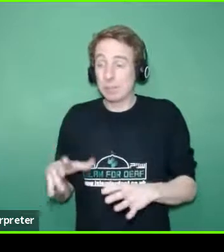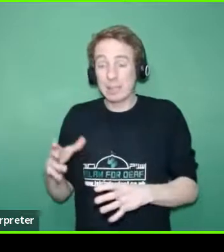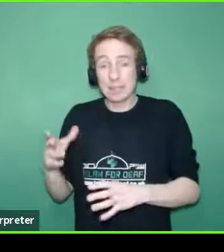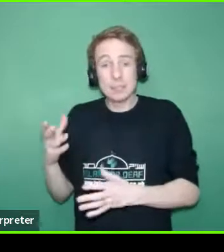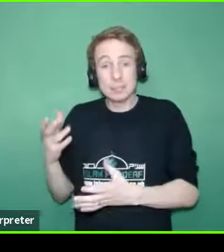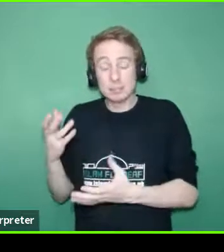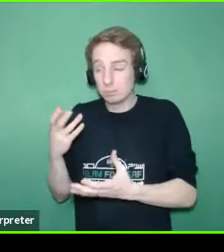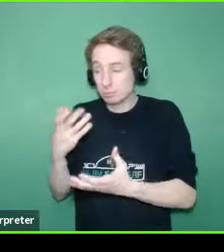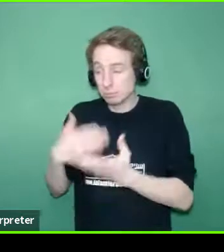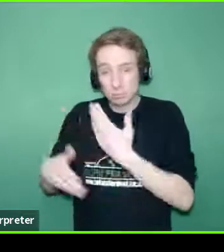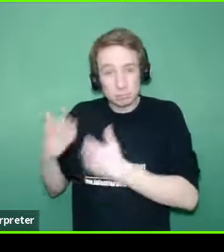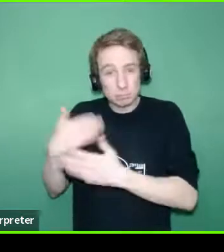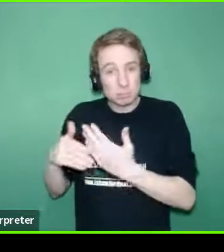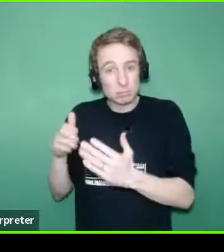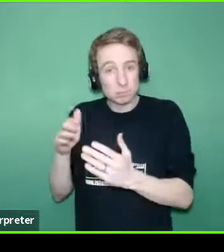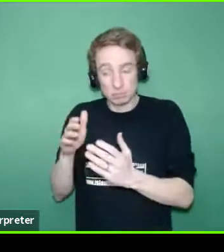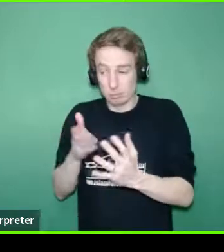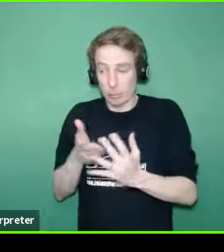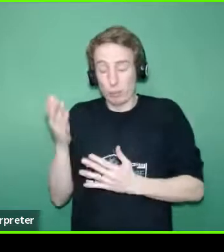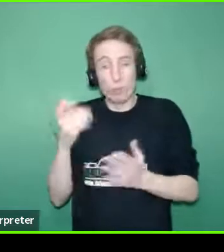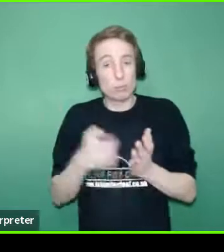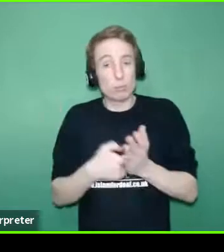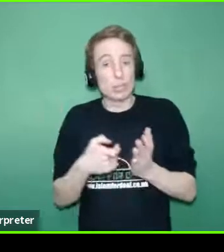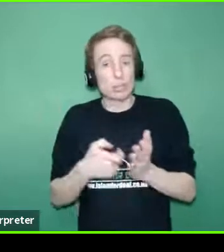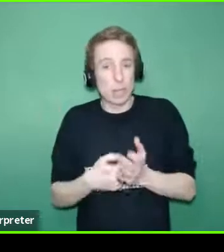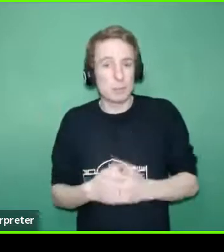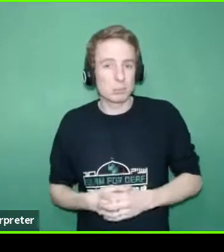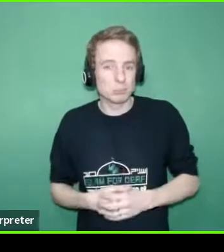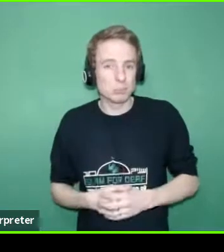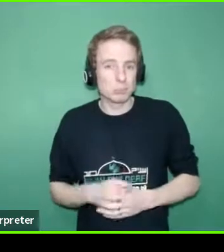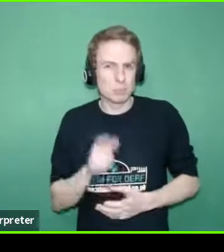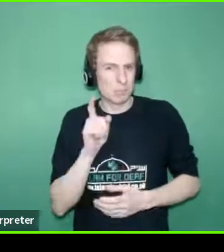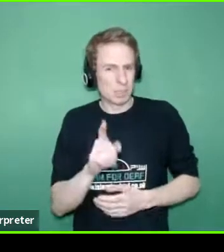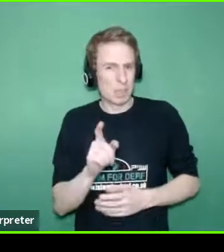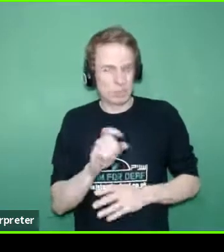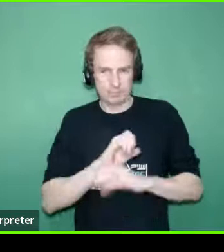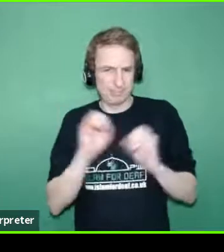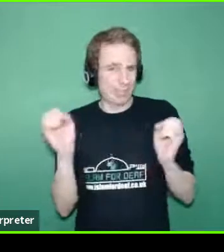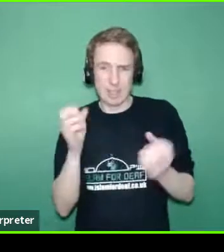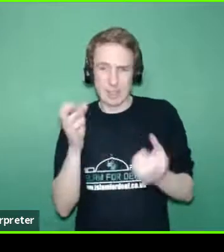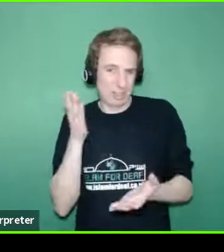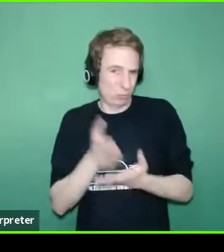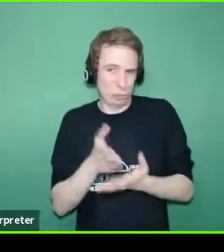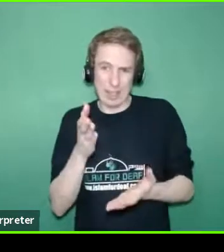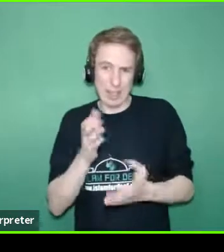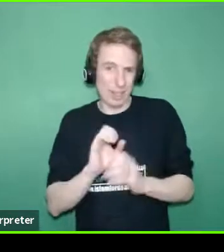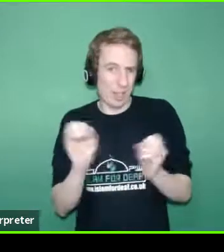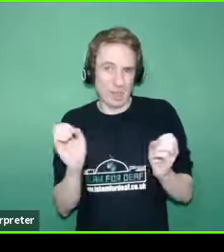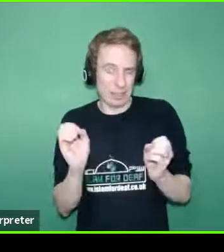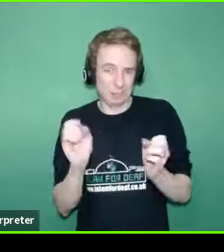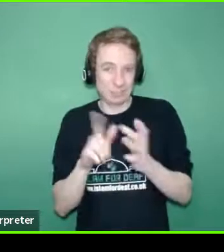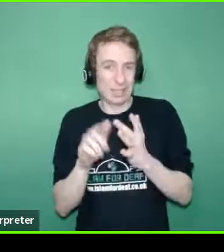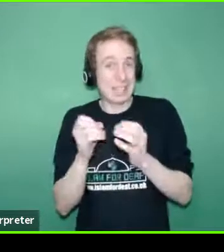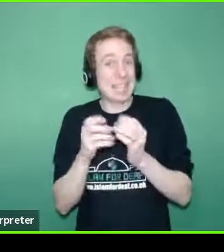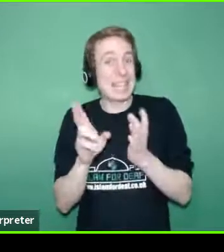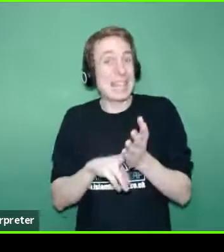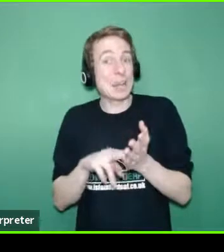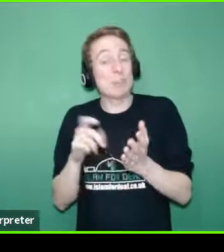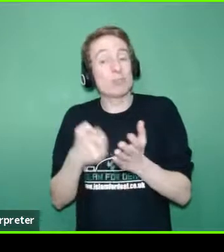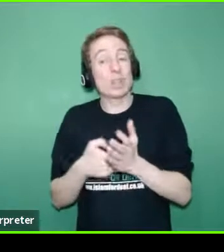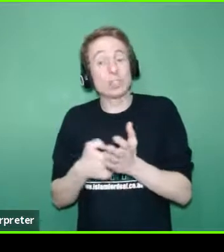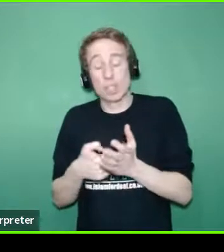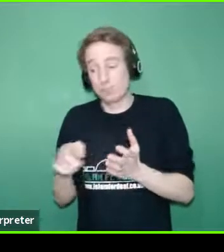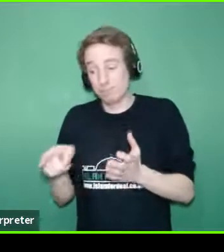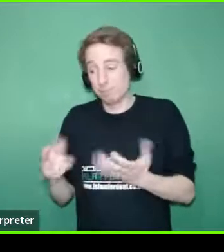taken place during the month of Rajab. None of those are authentic. This is Ibn Rajab who is saying this. And he